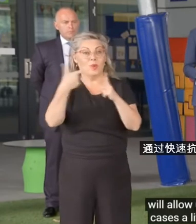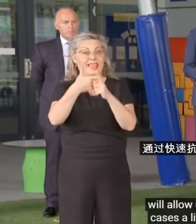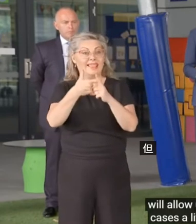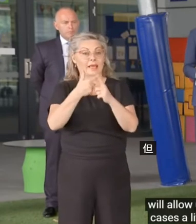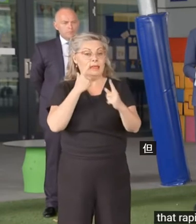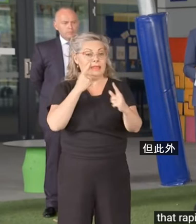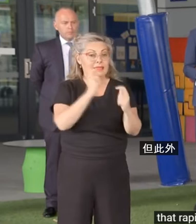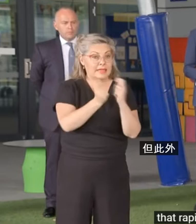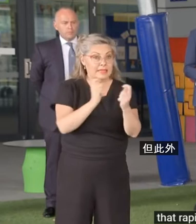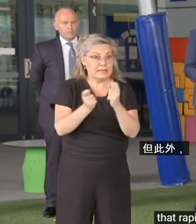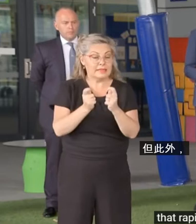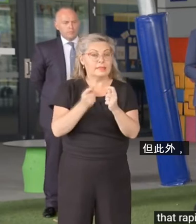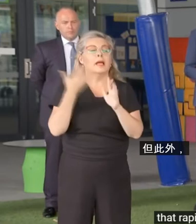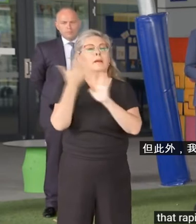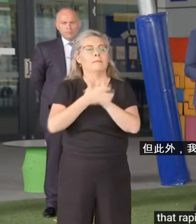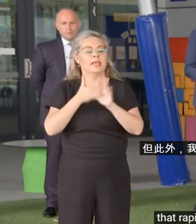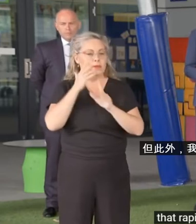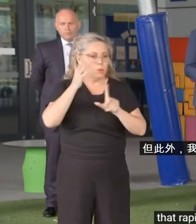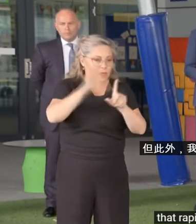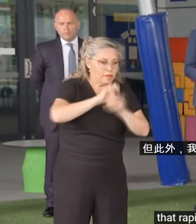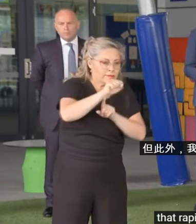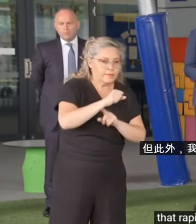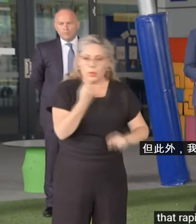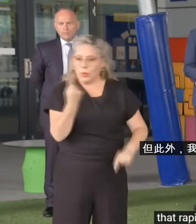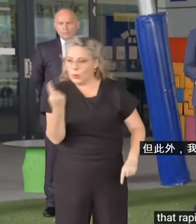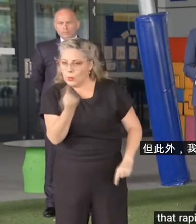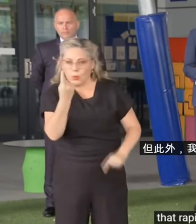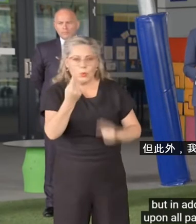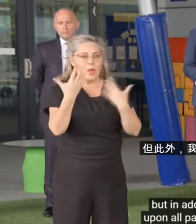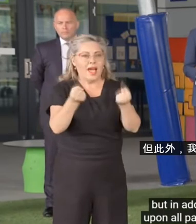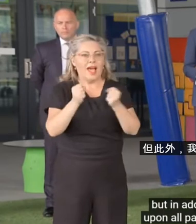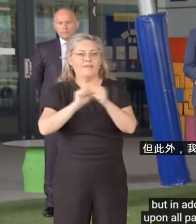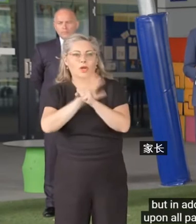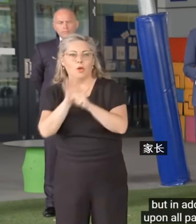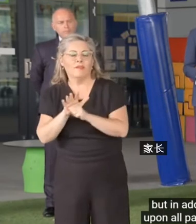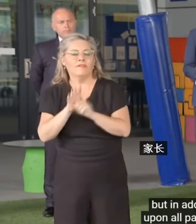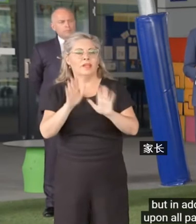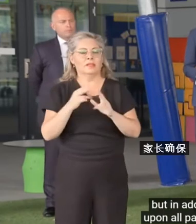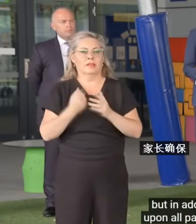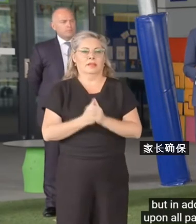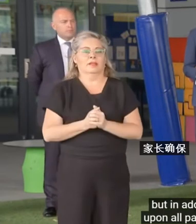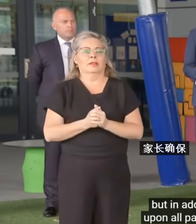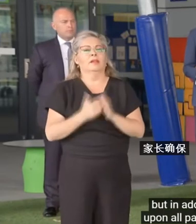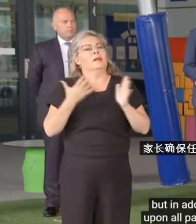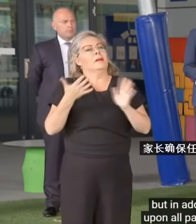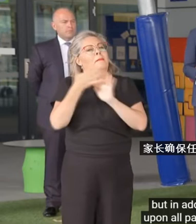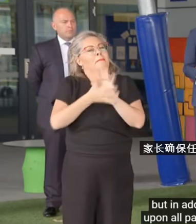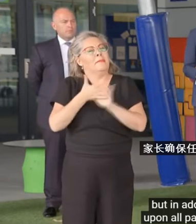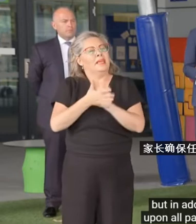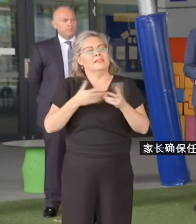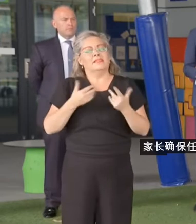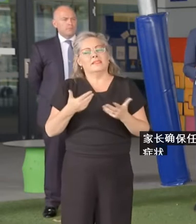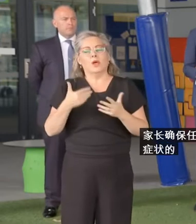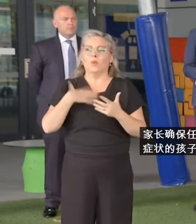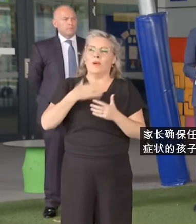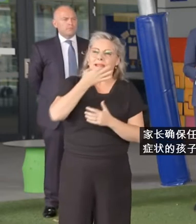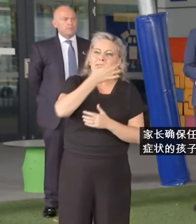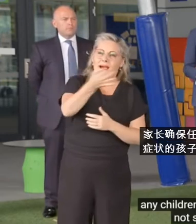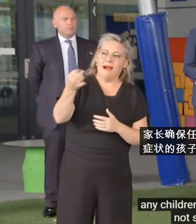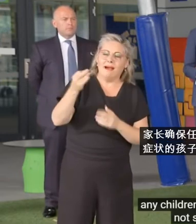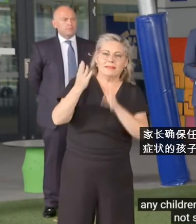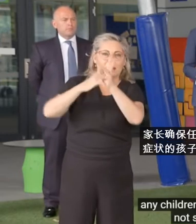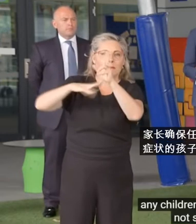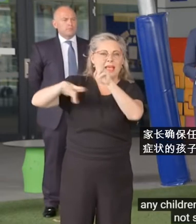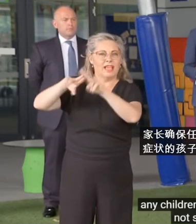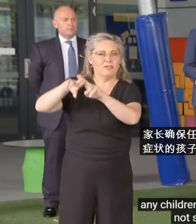testing. But in addition, we're calling upon all parents to ensure that any children with symptoms